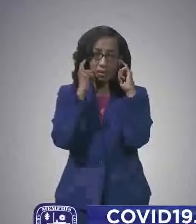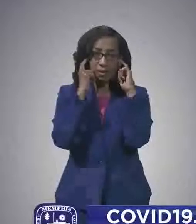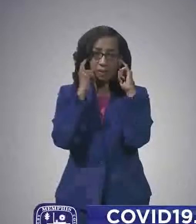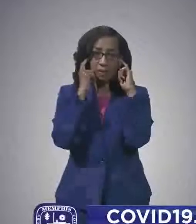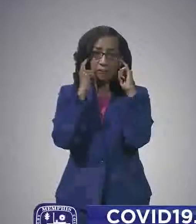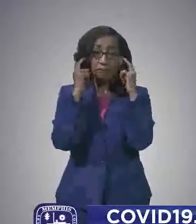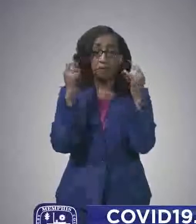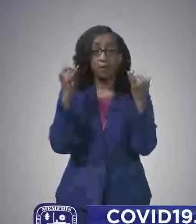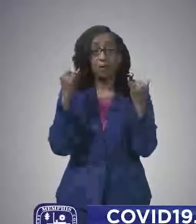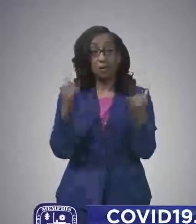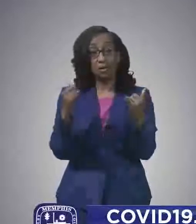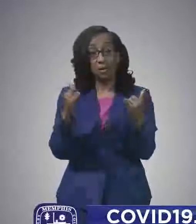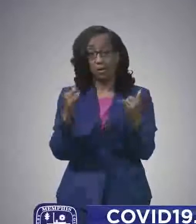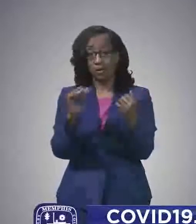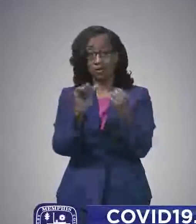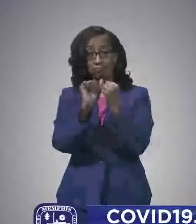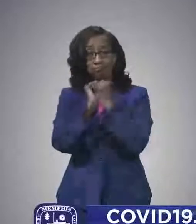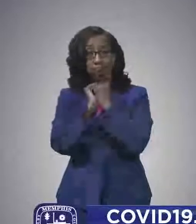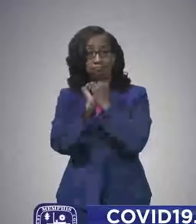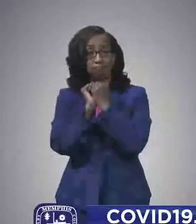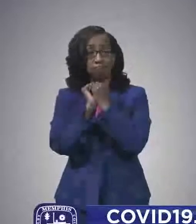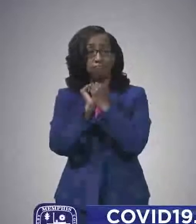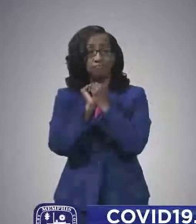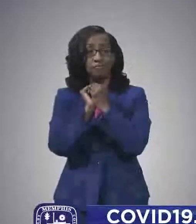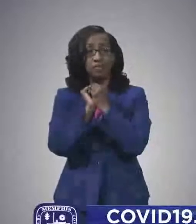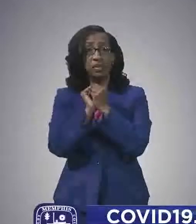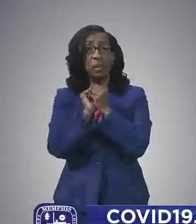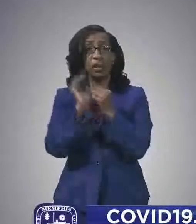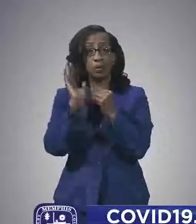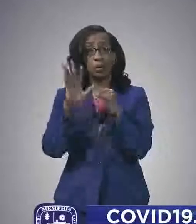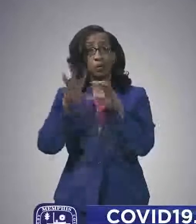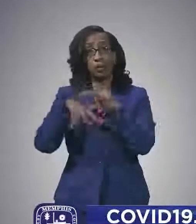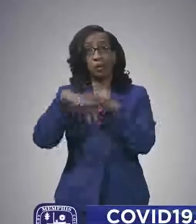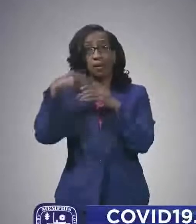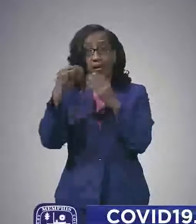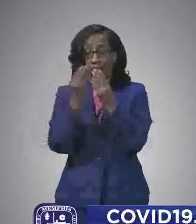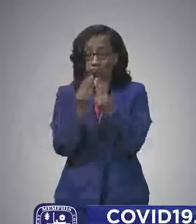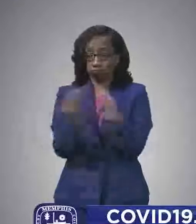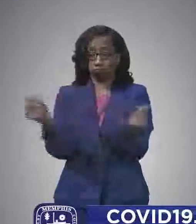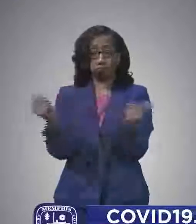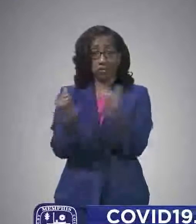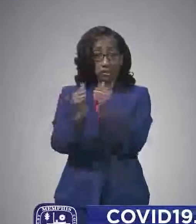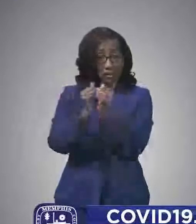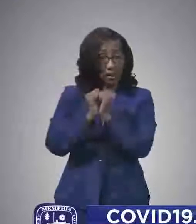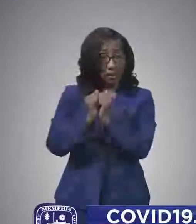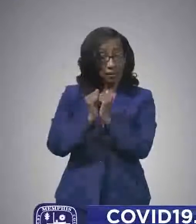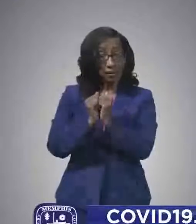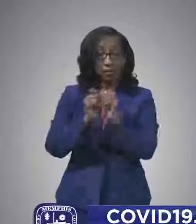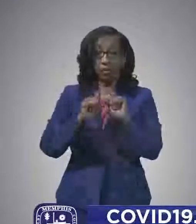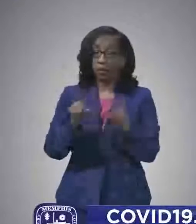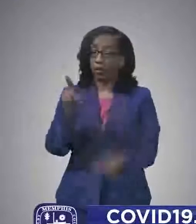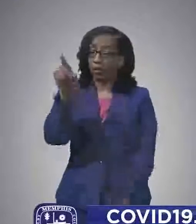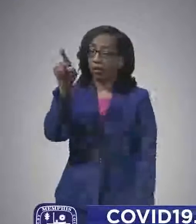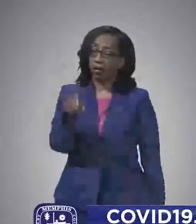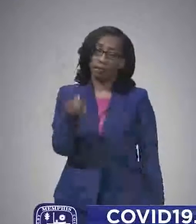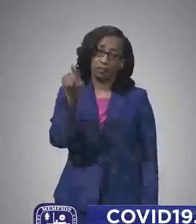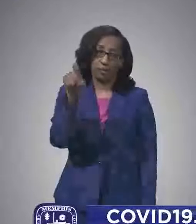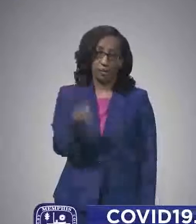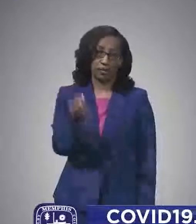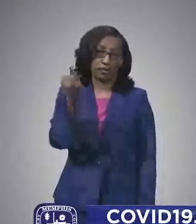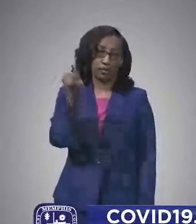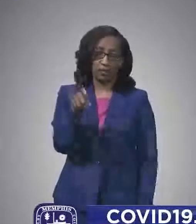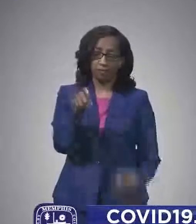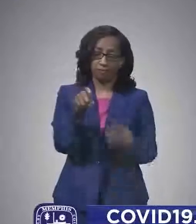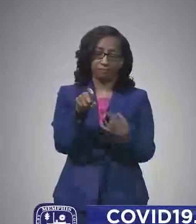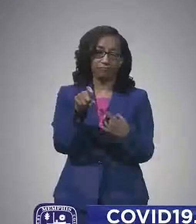in this together, and we're going to get out of this together. But we have to rely on